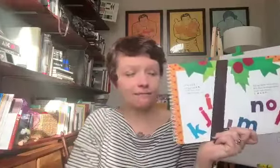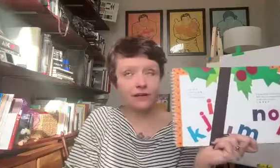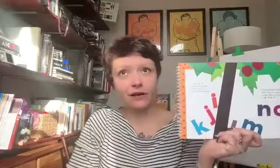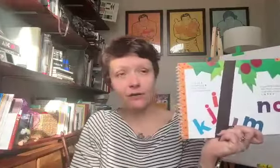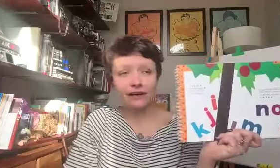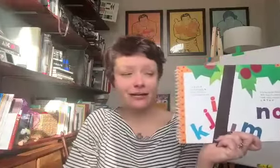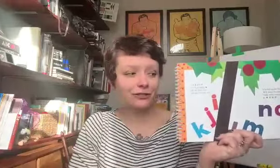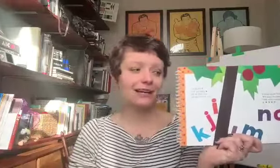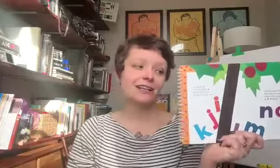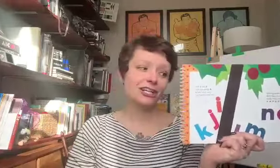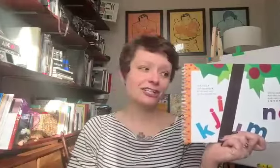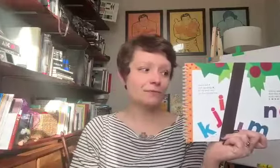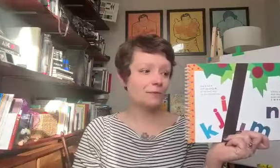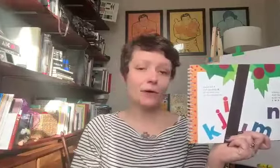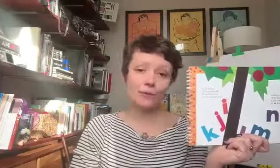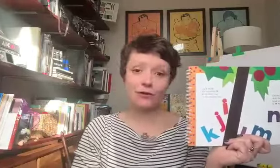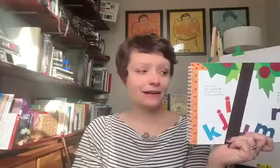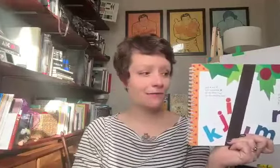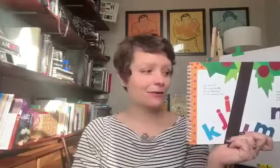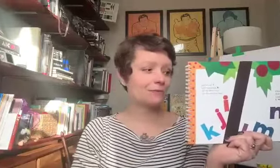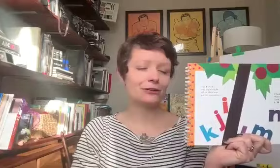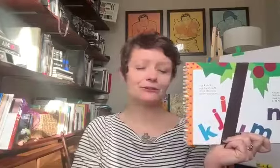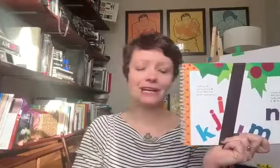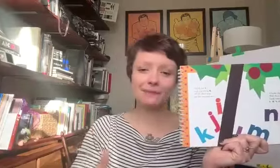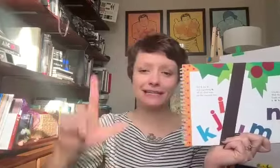the coconut tree. Chicka chicka boom boom. Will there be enough room? Look who's coming. It's